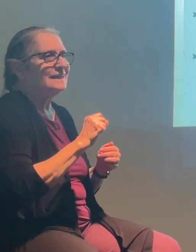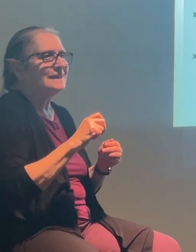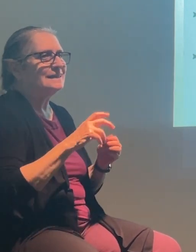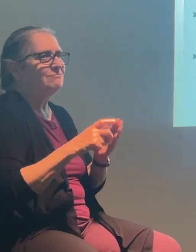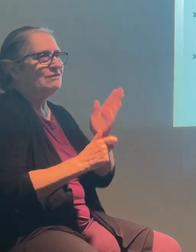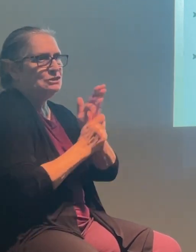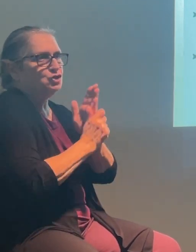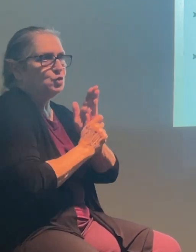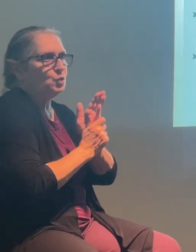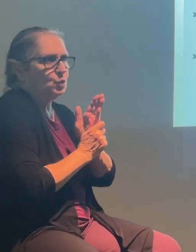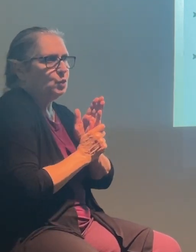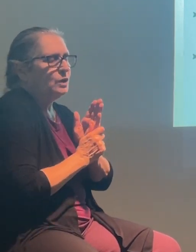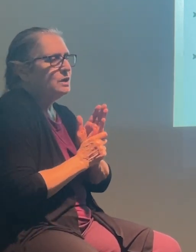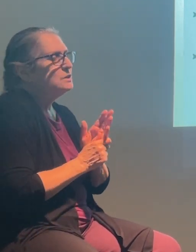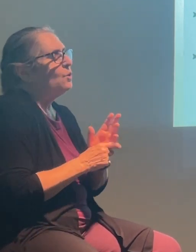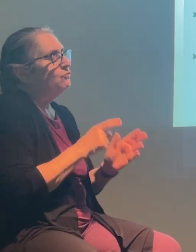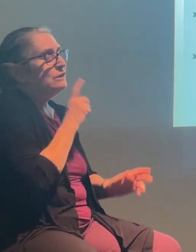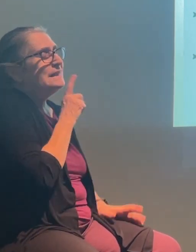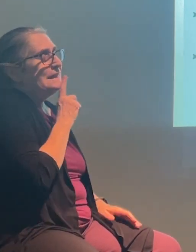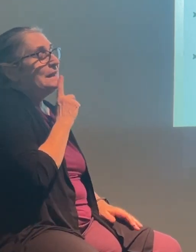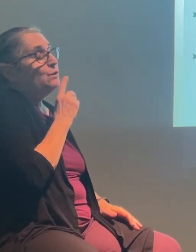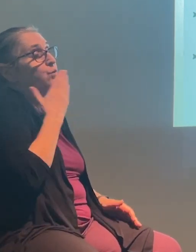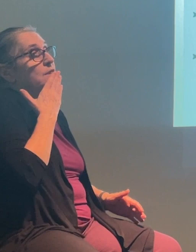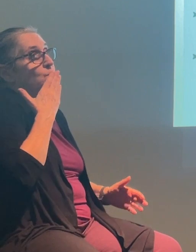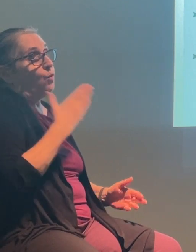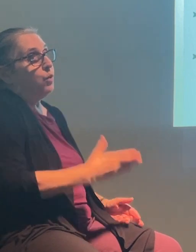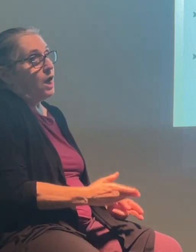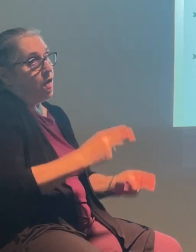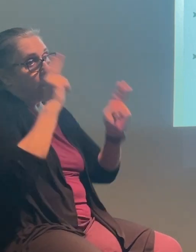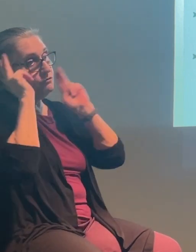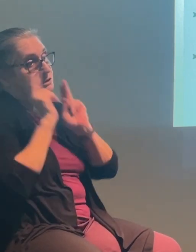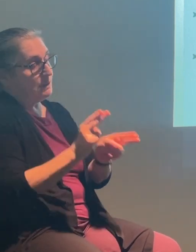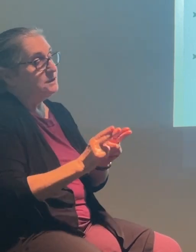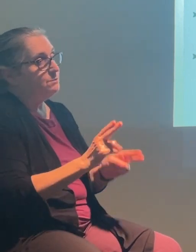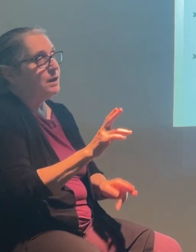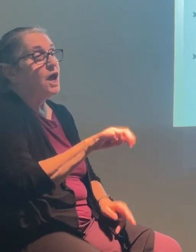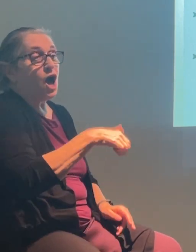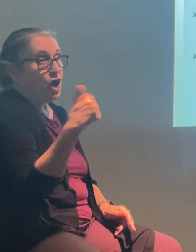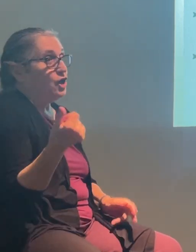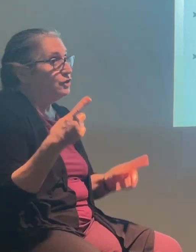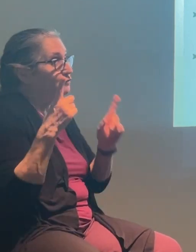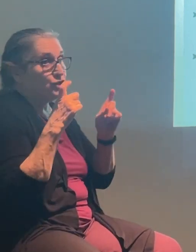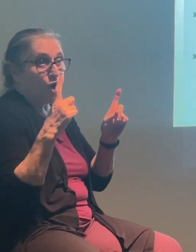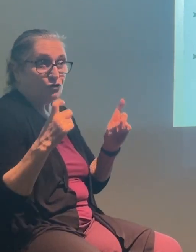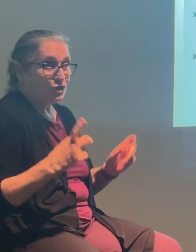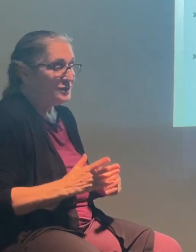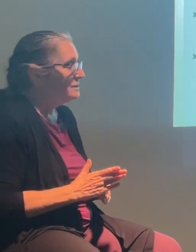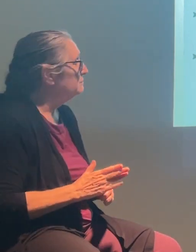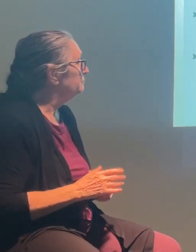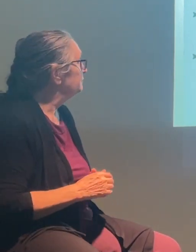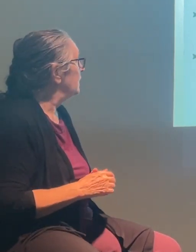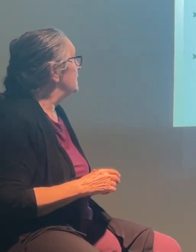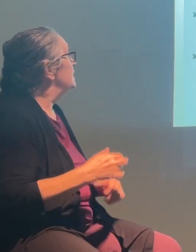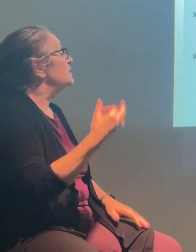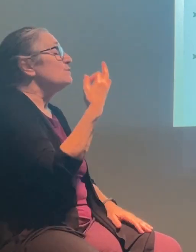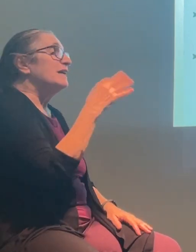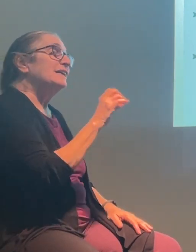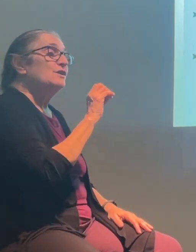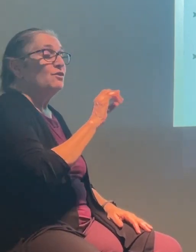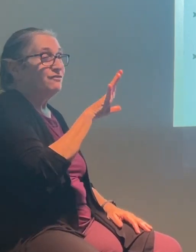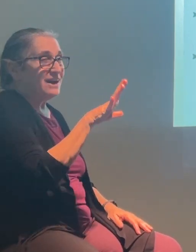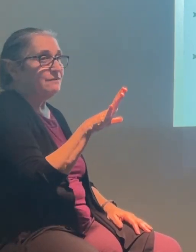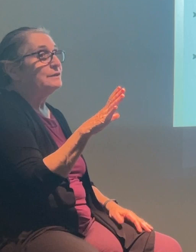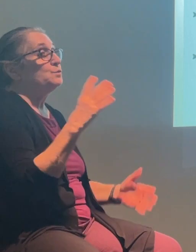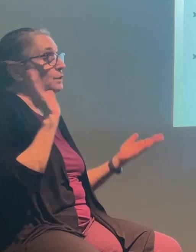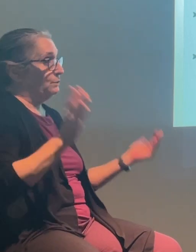well observed by other photographers, artists and photographers. So in 1905, this is when the whole